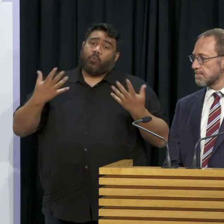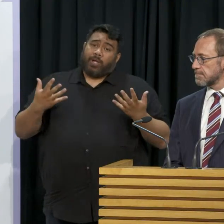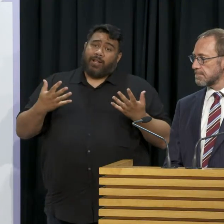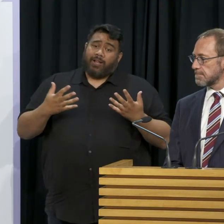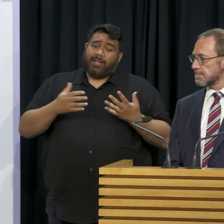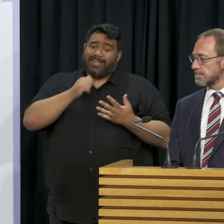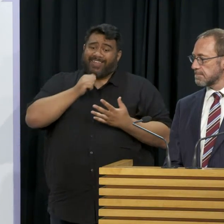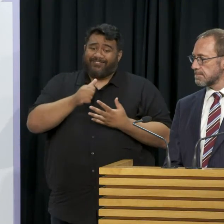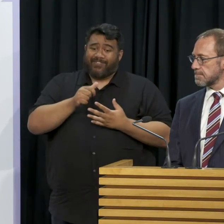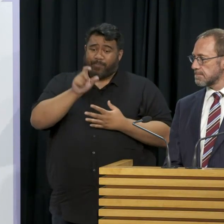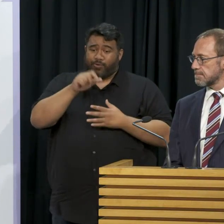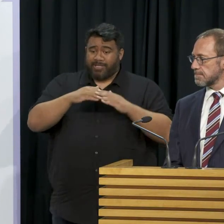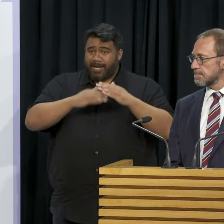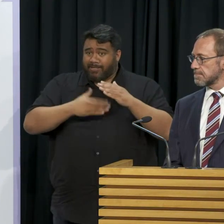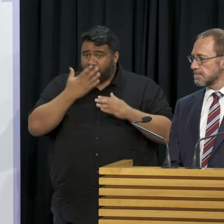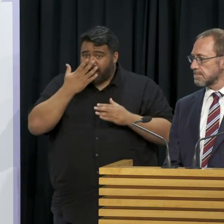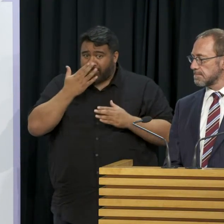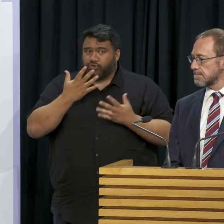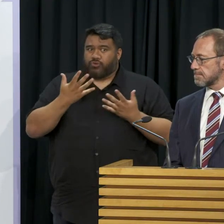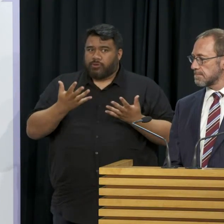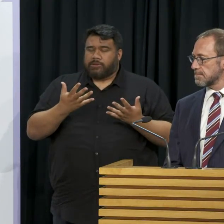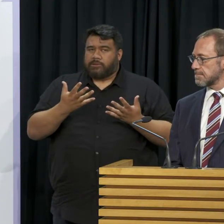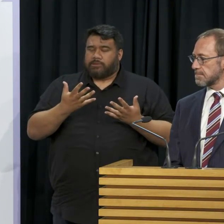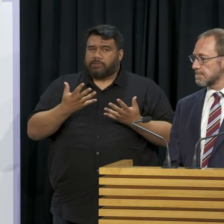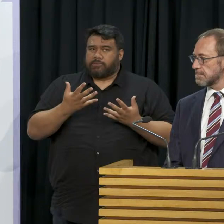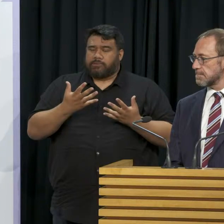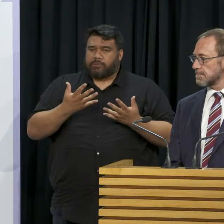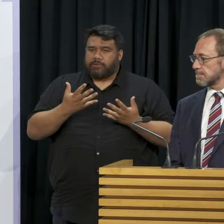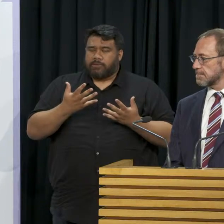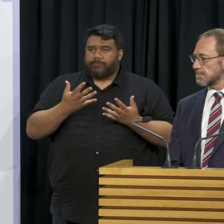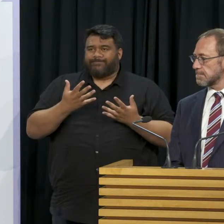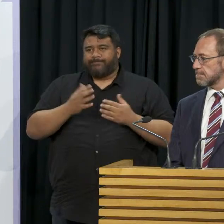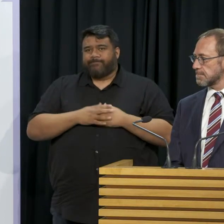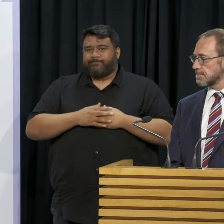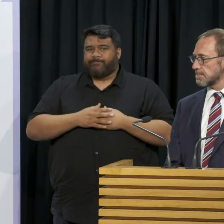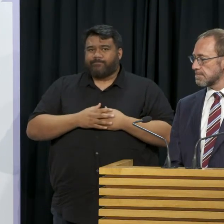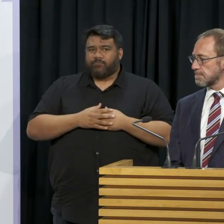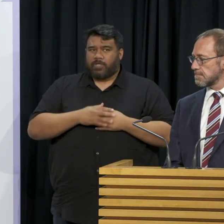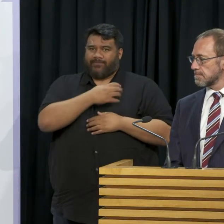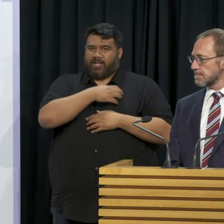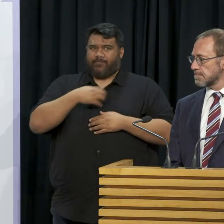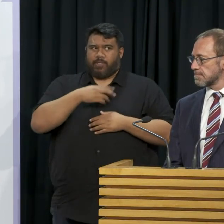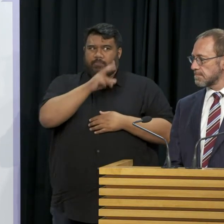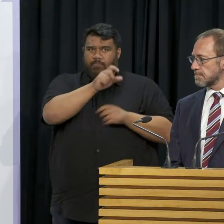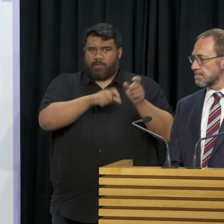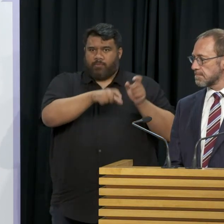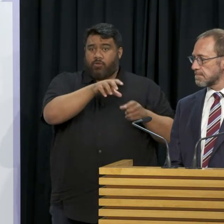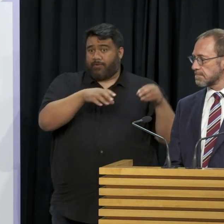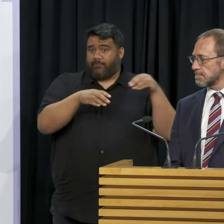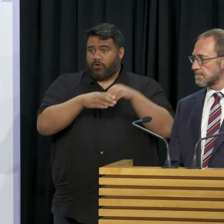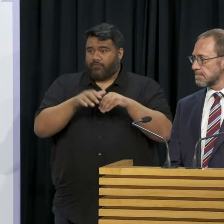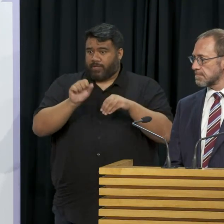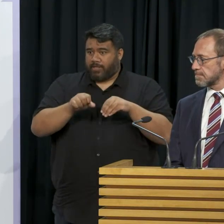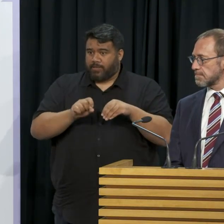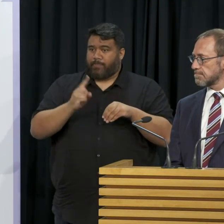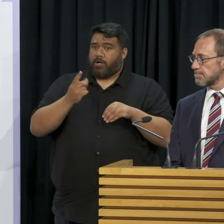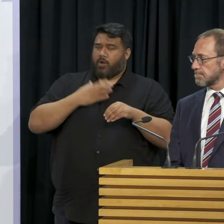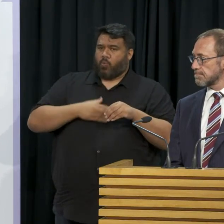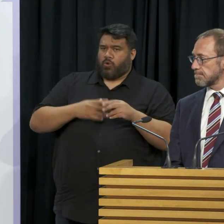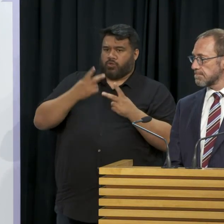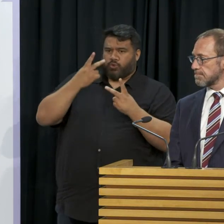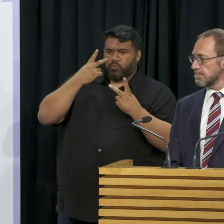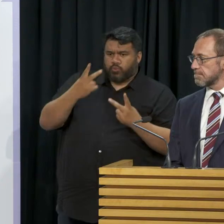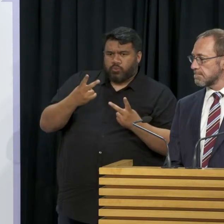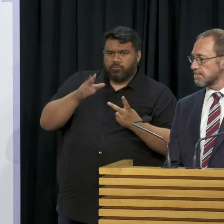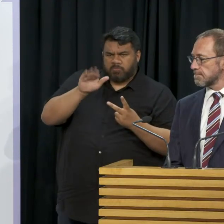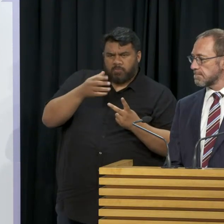minors, as I understand, are involved. But I do want to, you know, go back and look at the circumstances under which this deportation